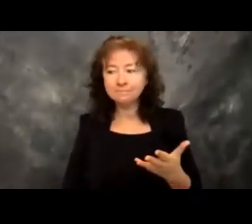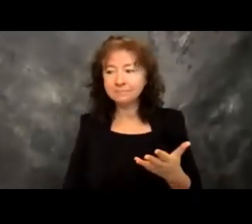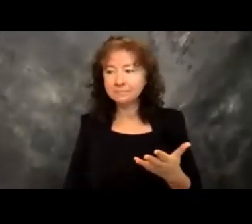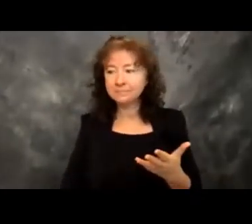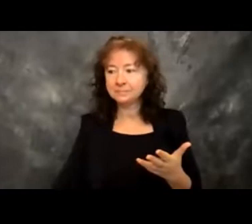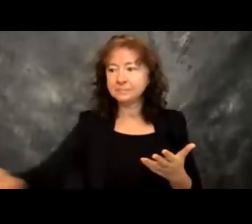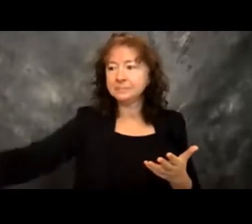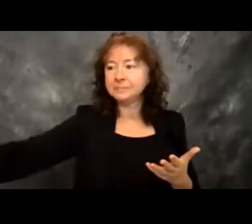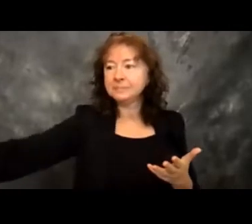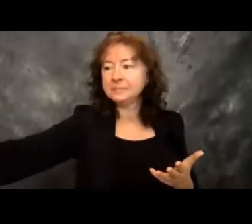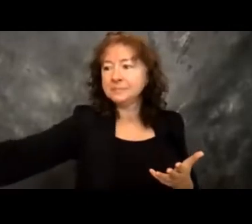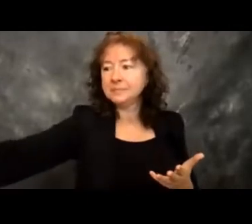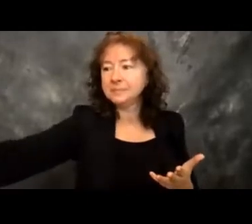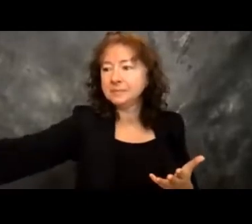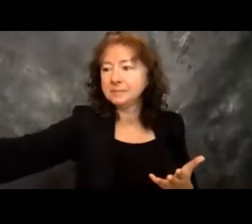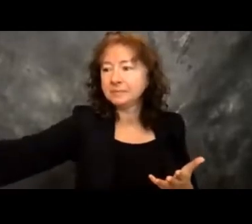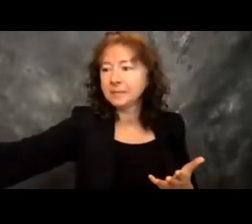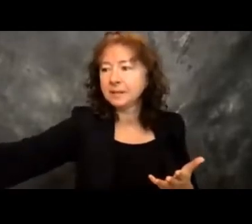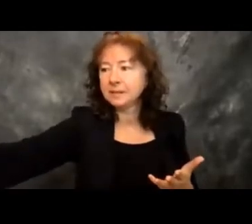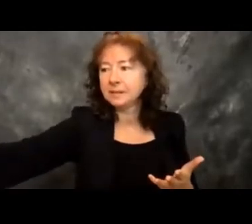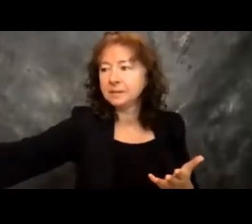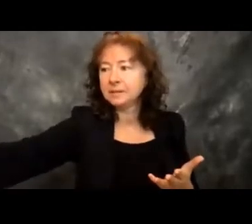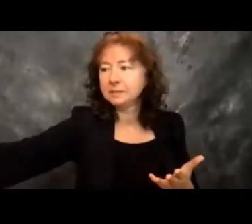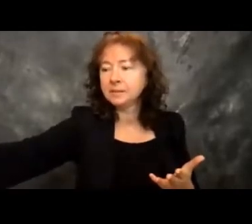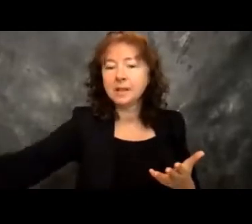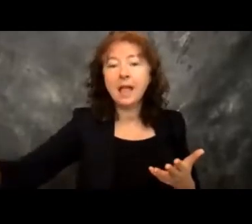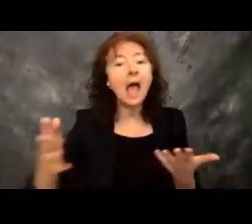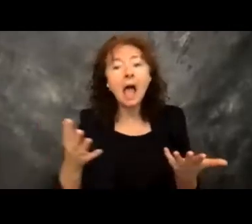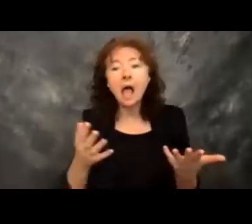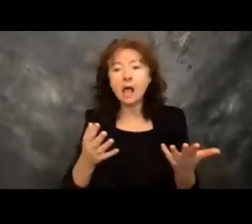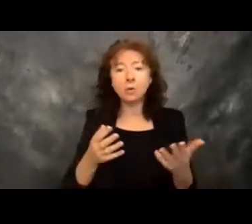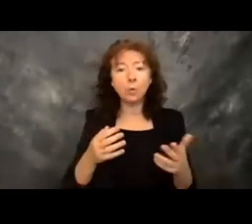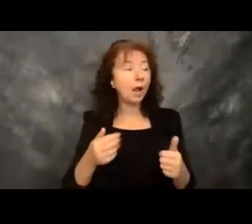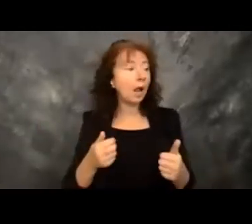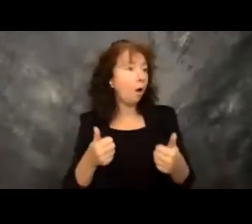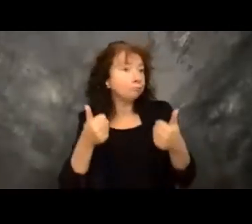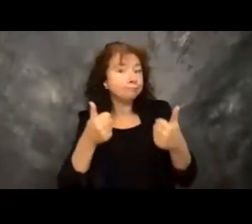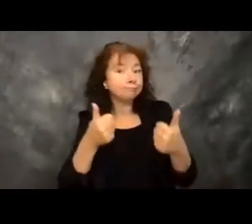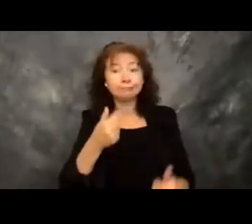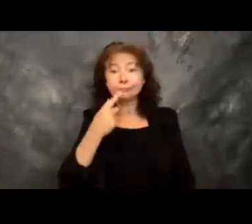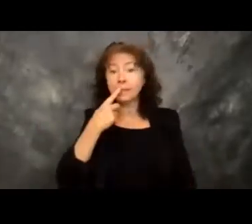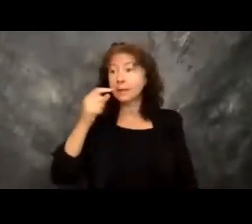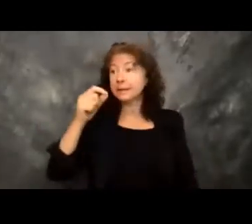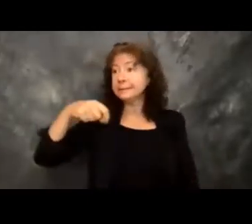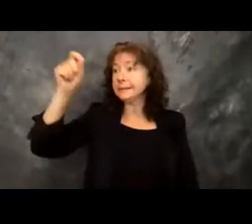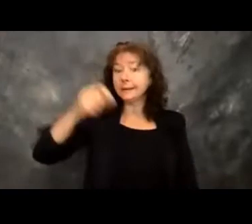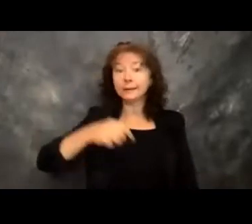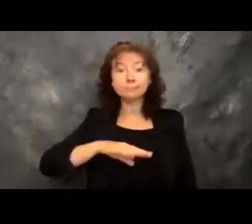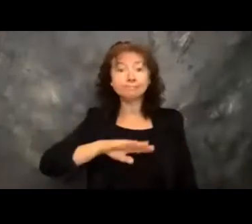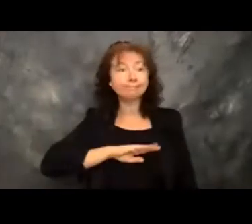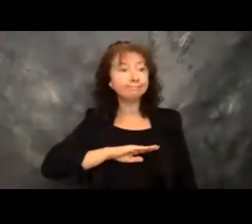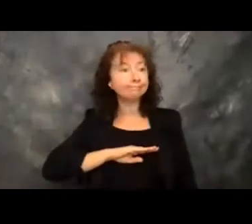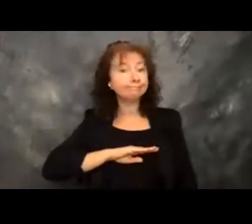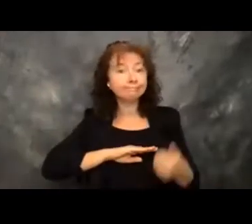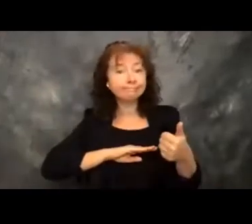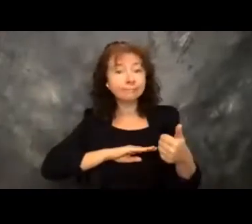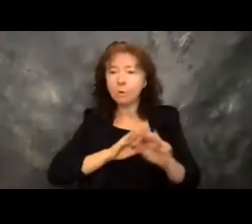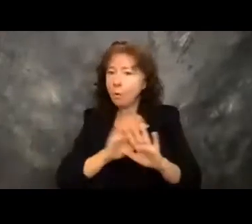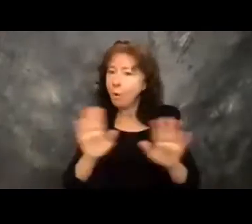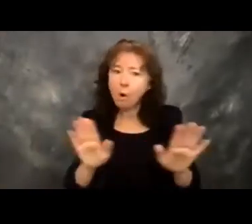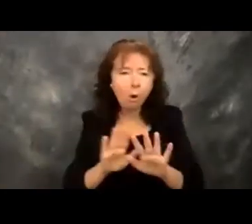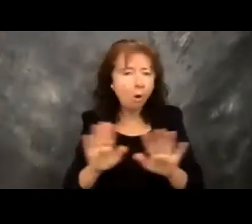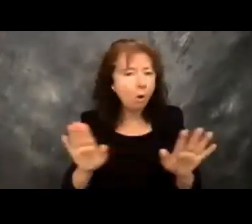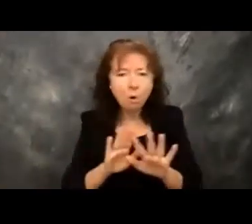that never we have to be satisfied that we have full realization of people with disabilities in